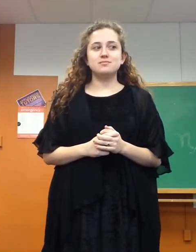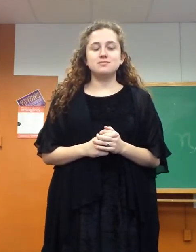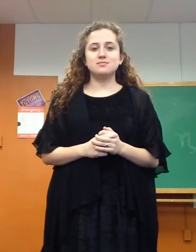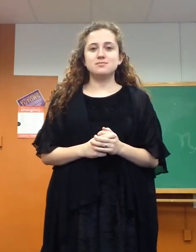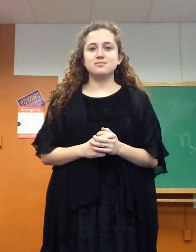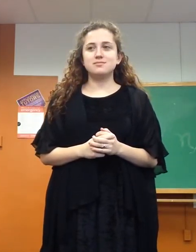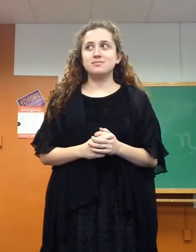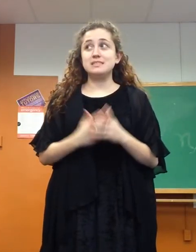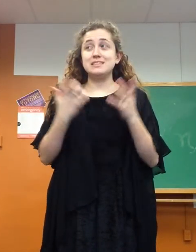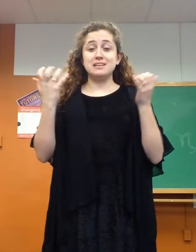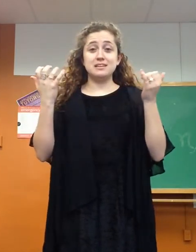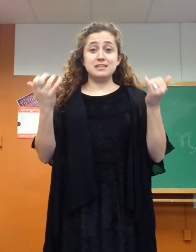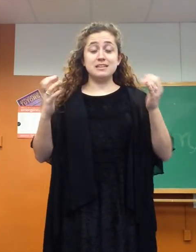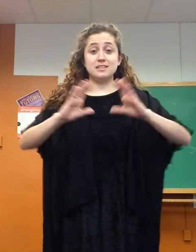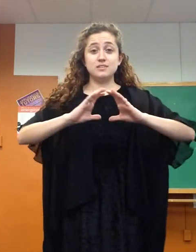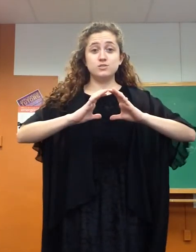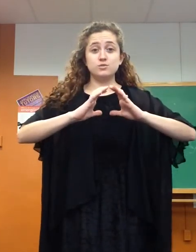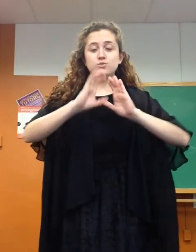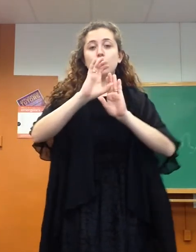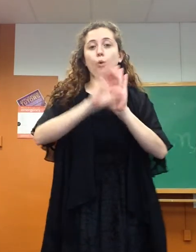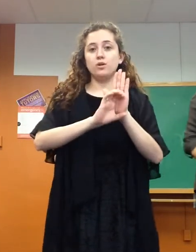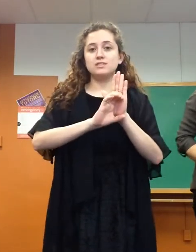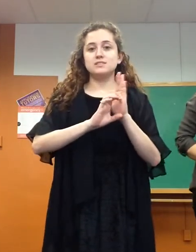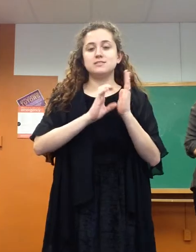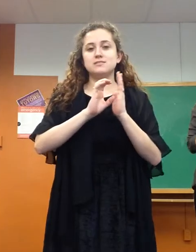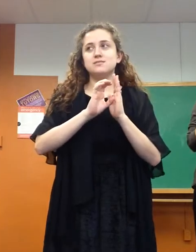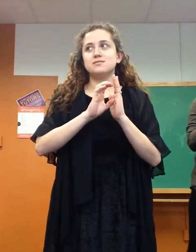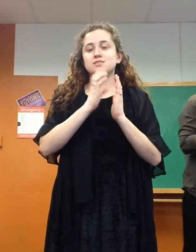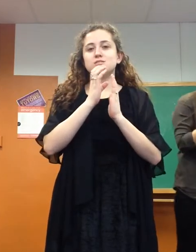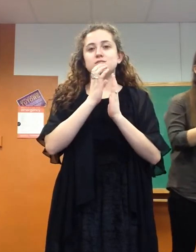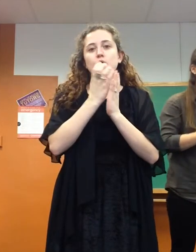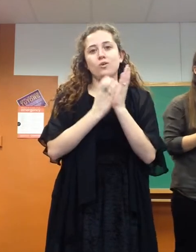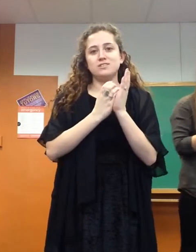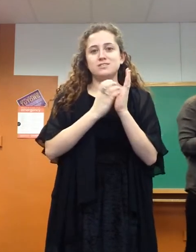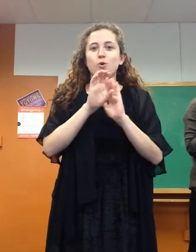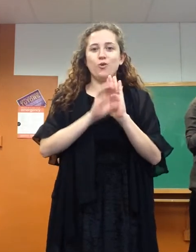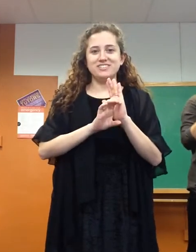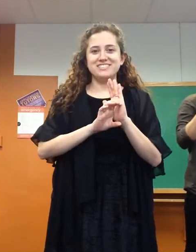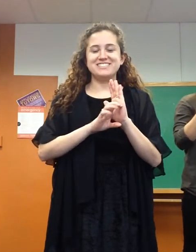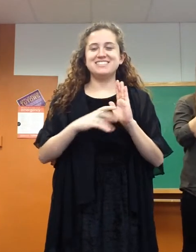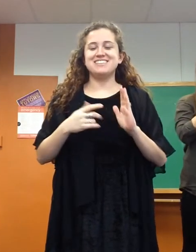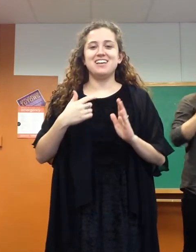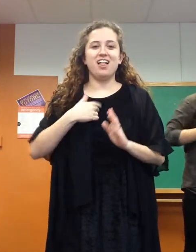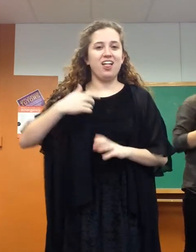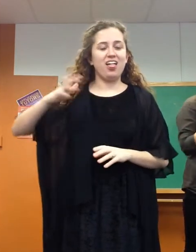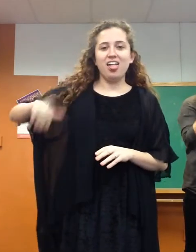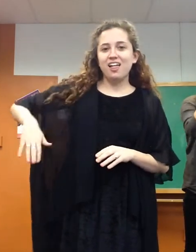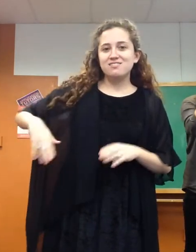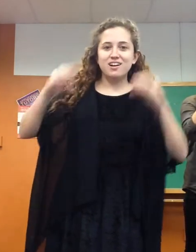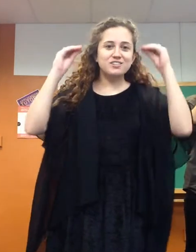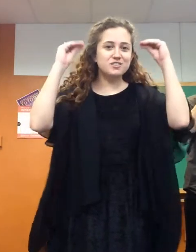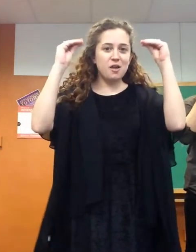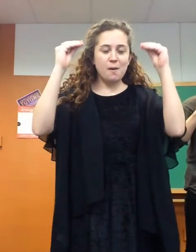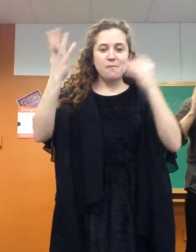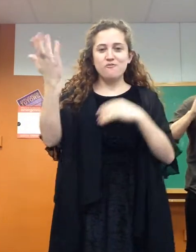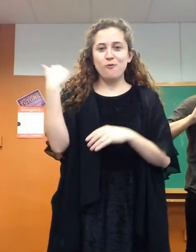This course is one that I haven't taught before, and to the best of my knowledge, no one else at Columbia